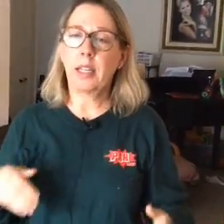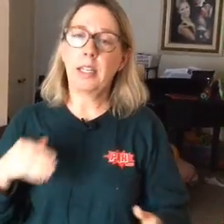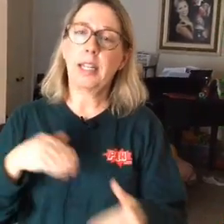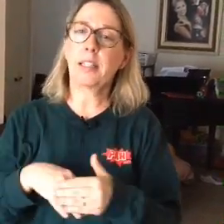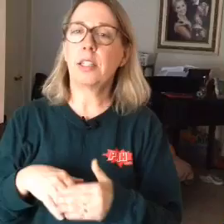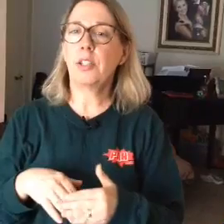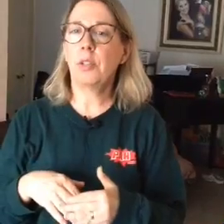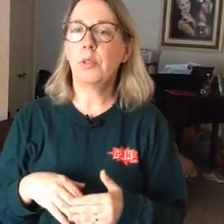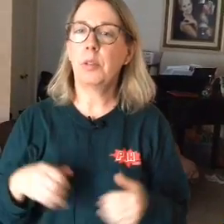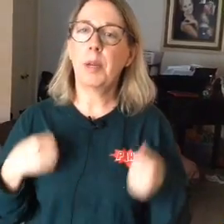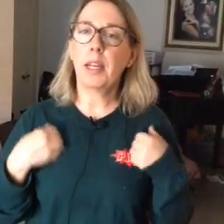he gets into to bathe.